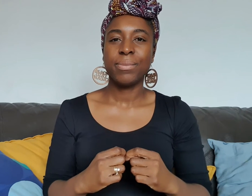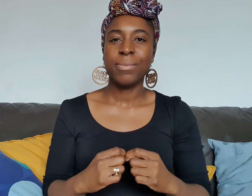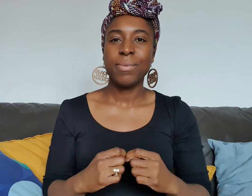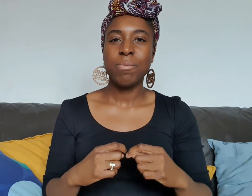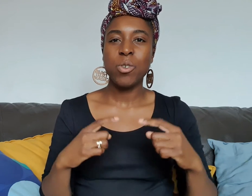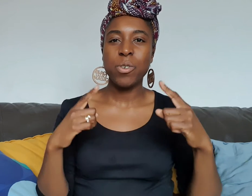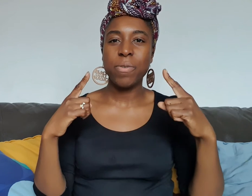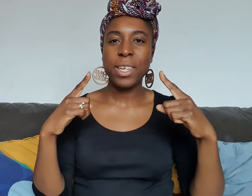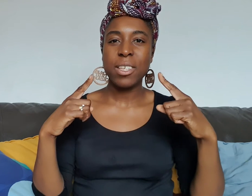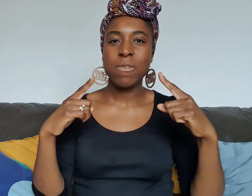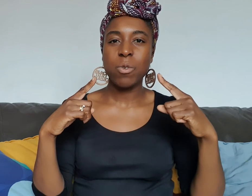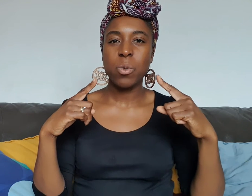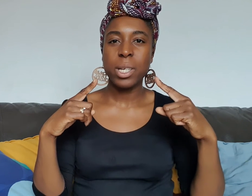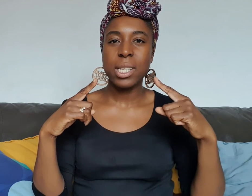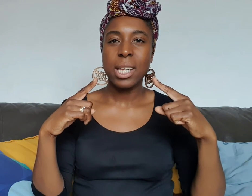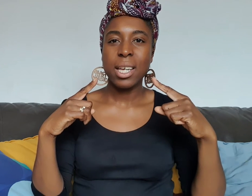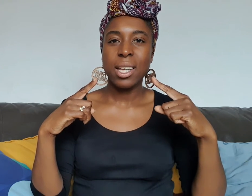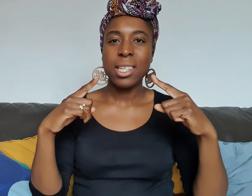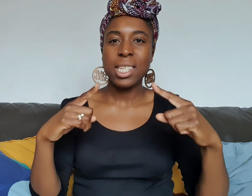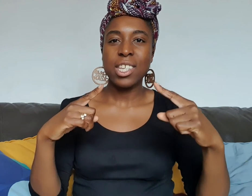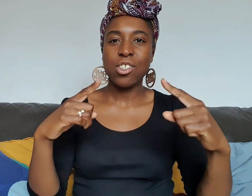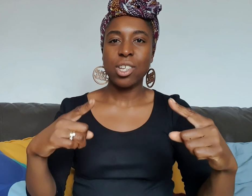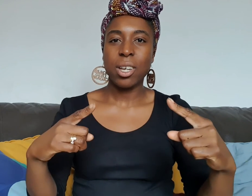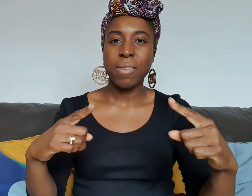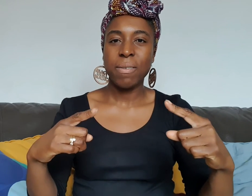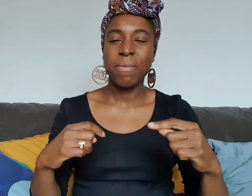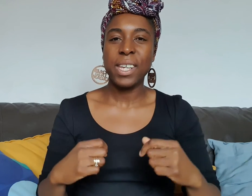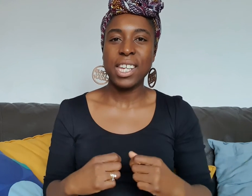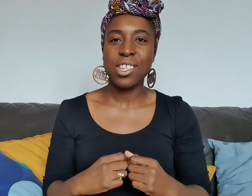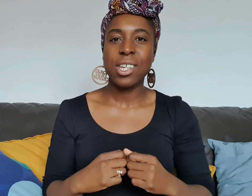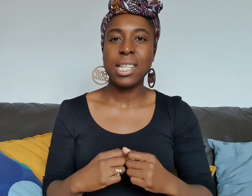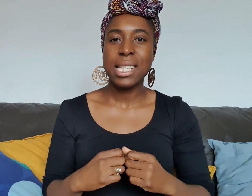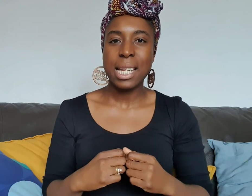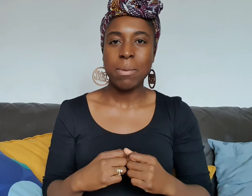Move your fingers forward. Teacher. For each syllable.